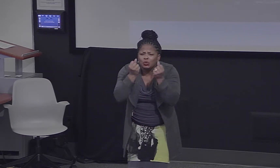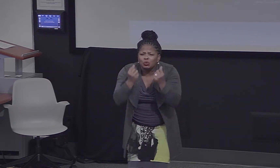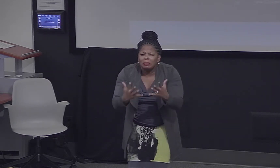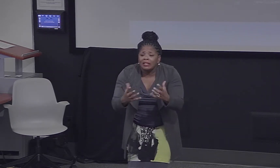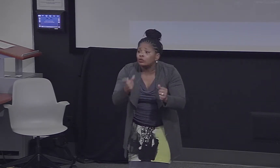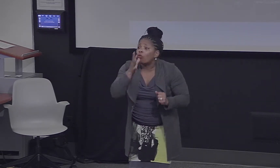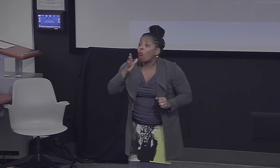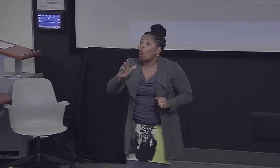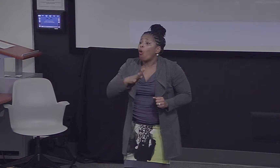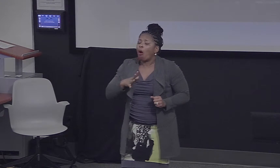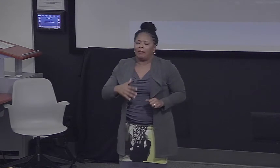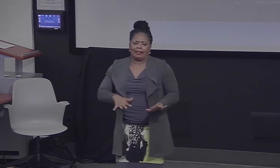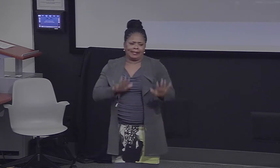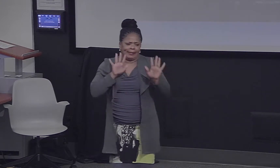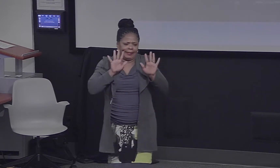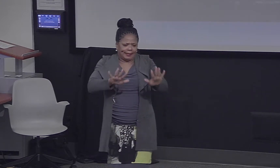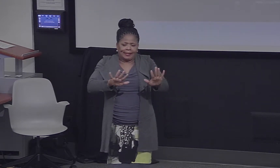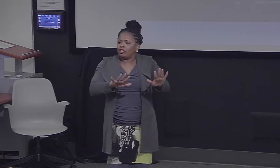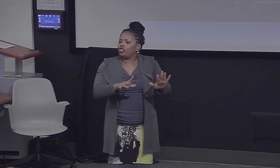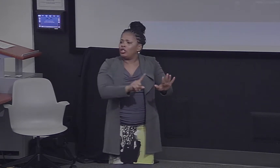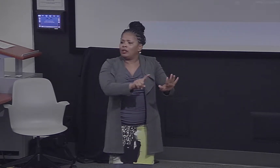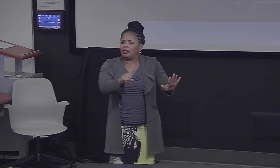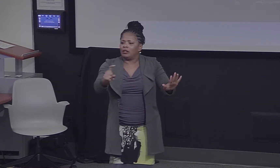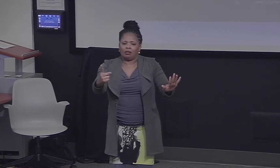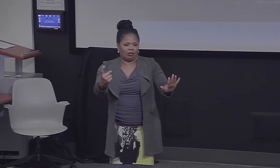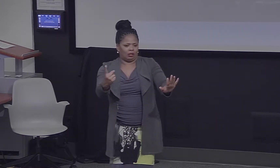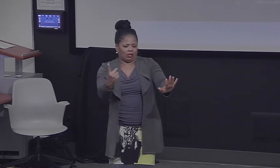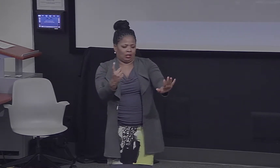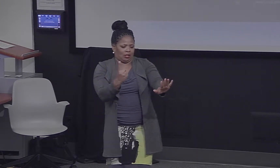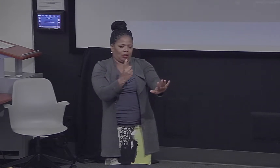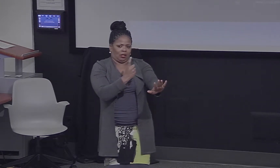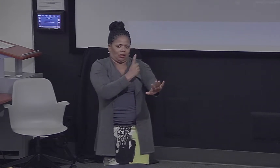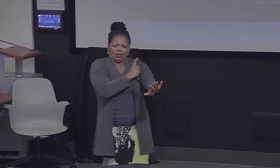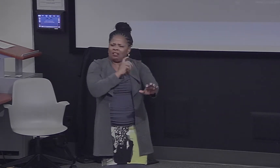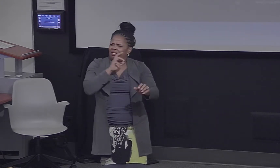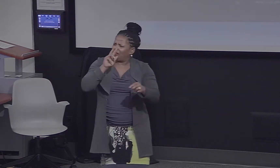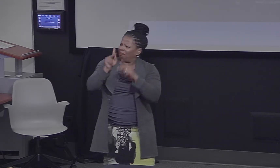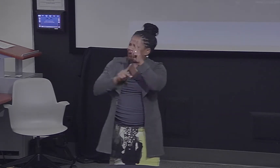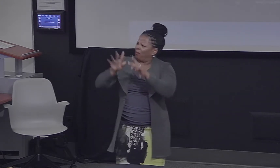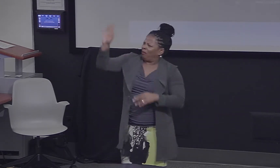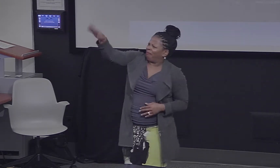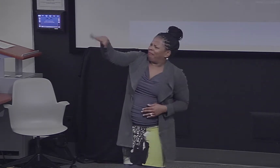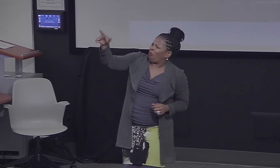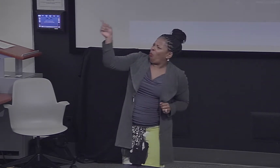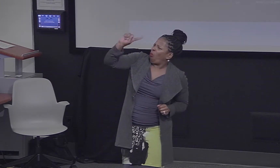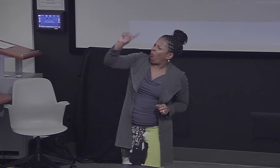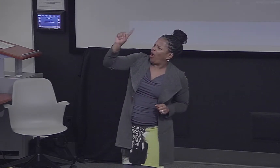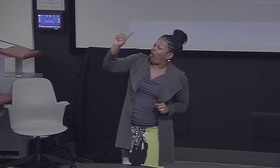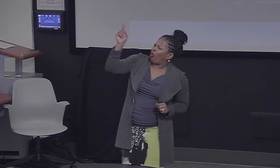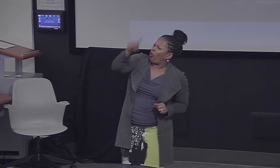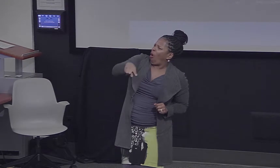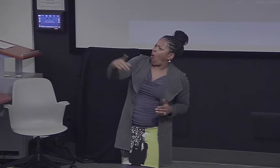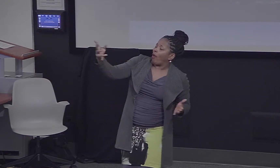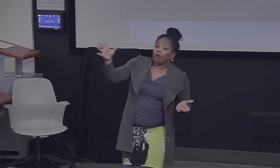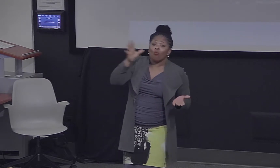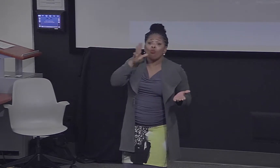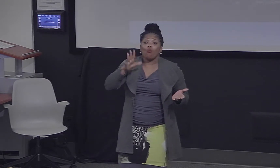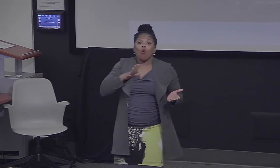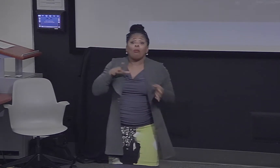And it dawns on her that there's just too many babies. So she pauses, and then she gets out of the river. And people there